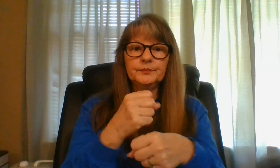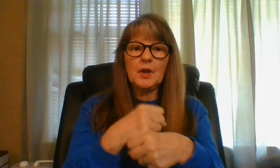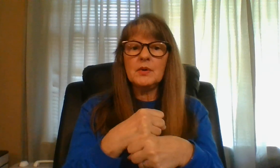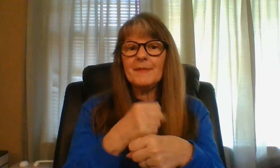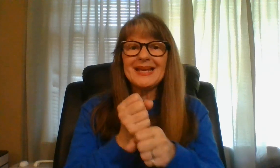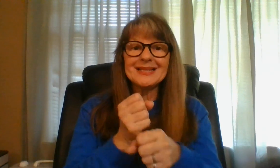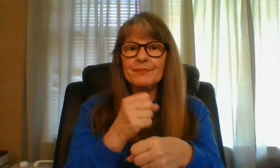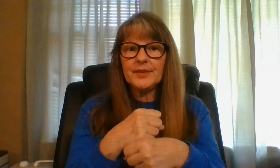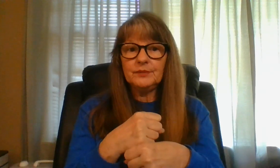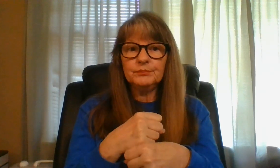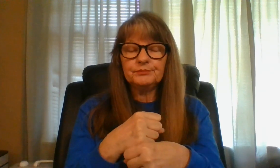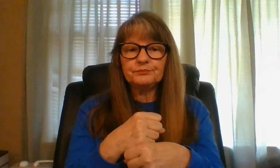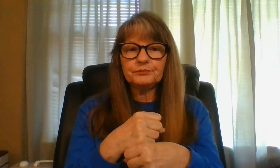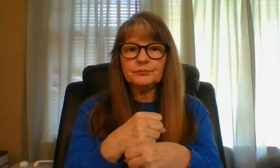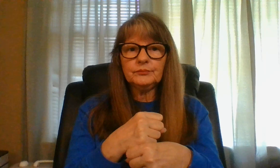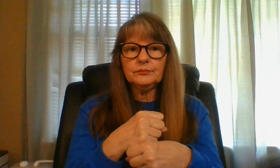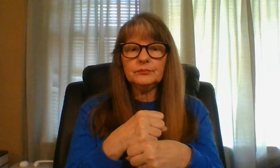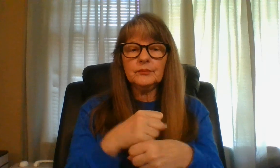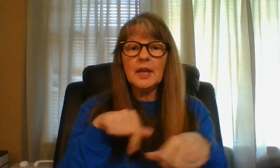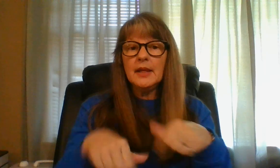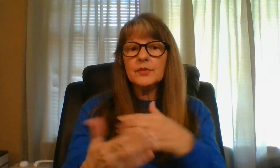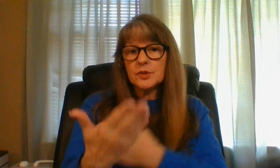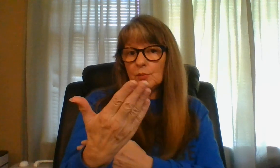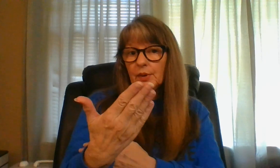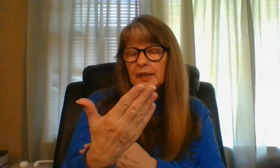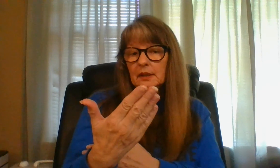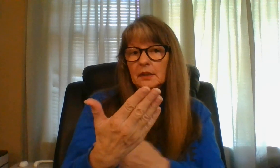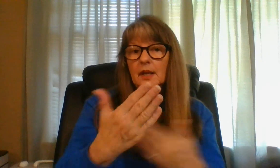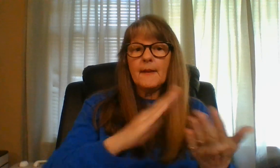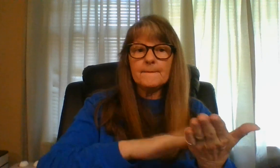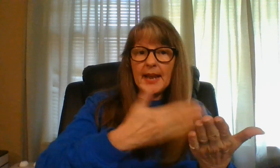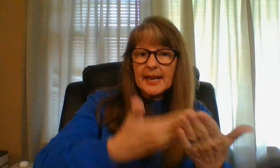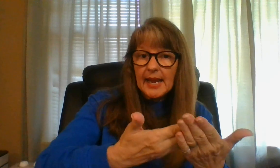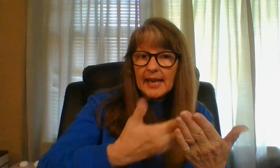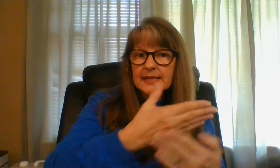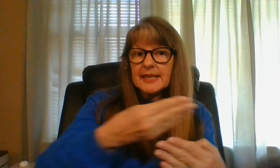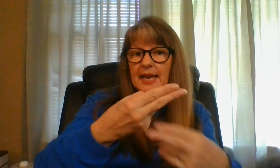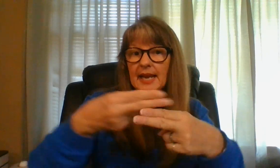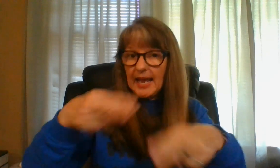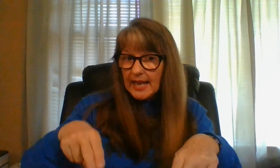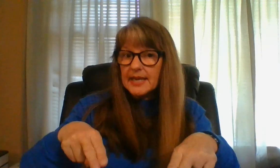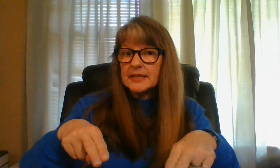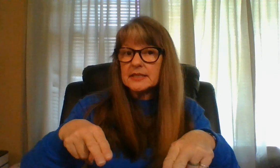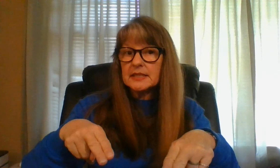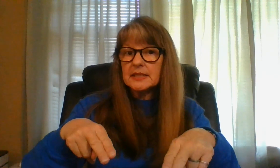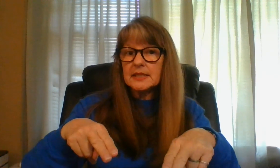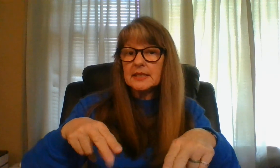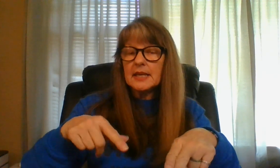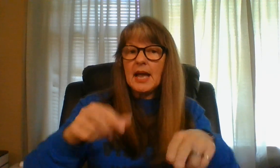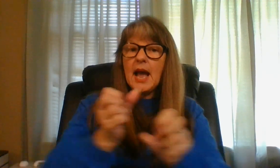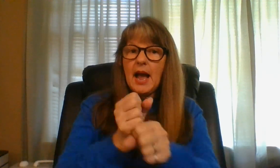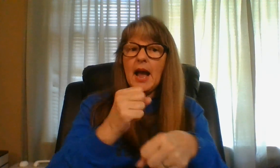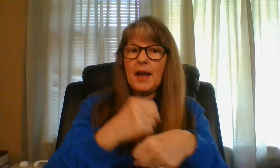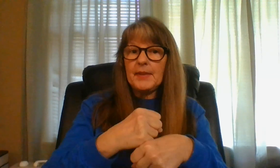I'm going to make something. This morning, pancakes and eggs I